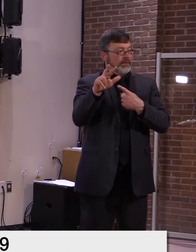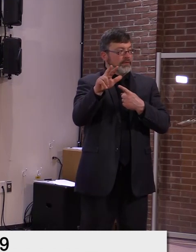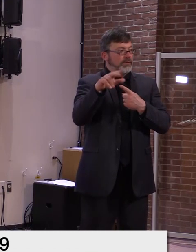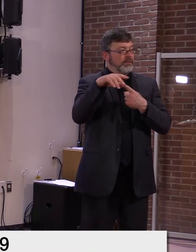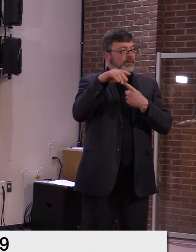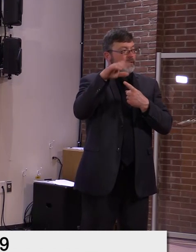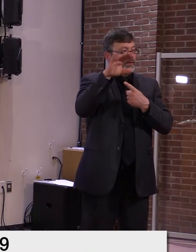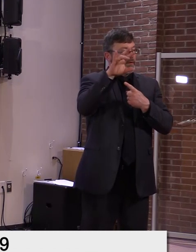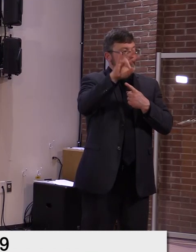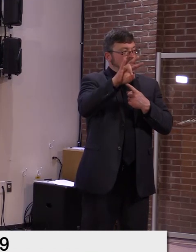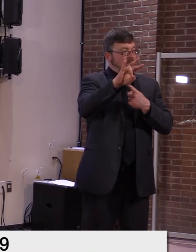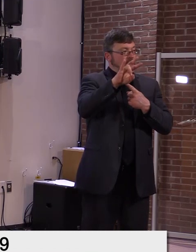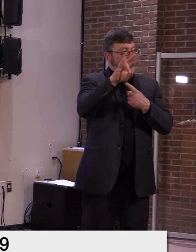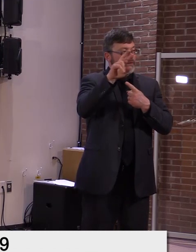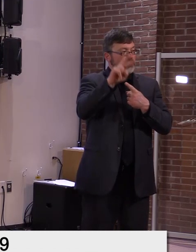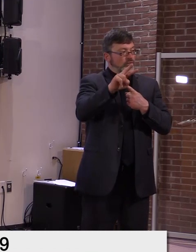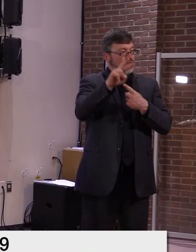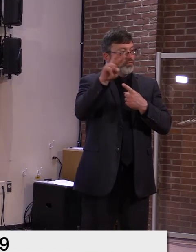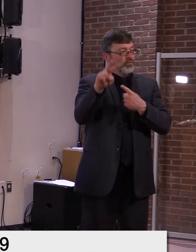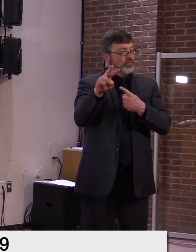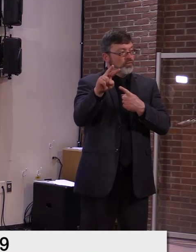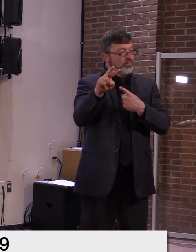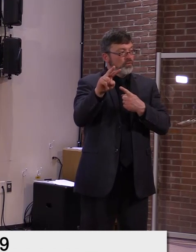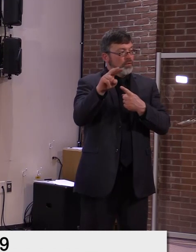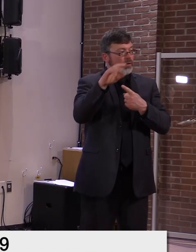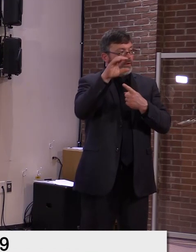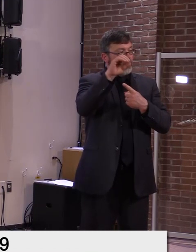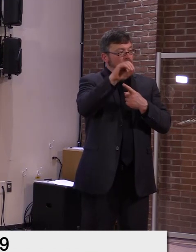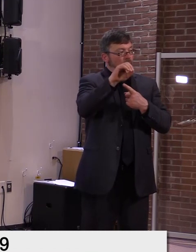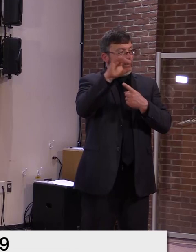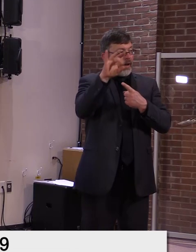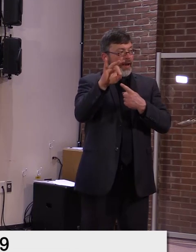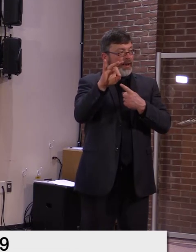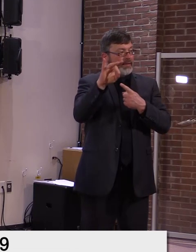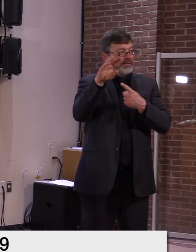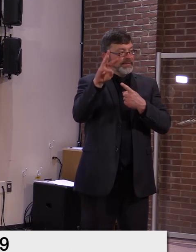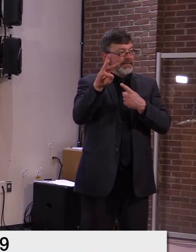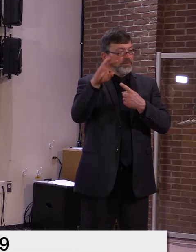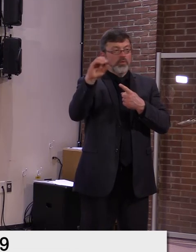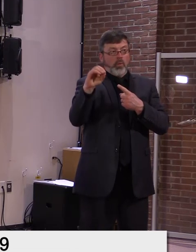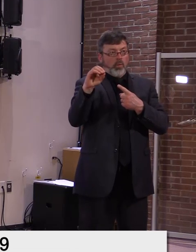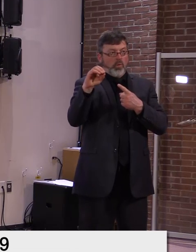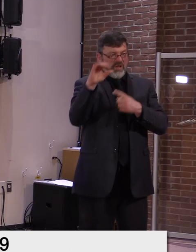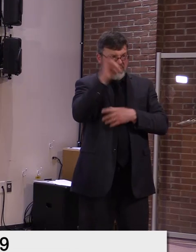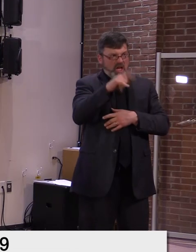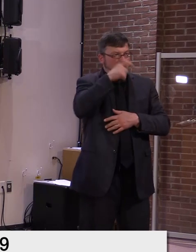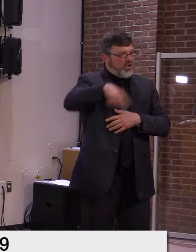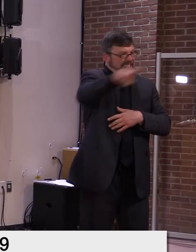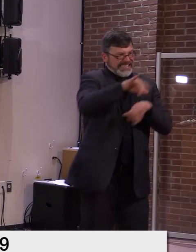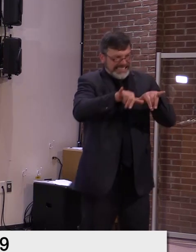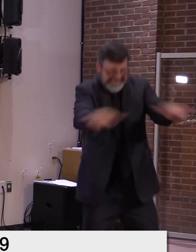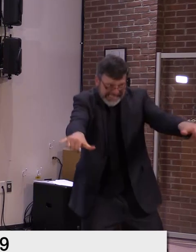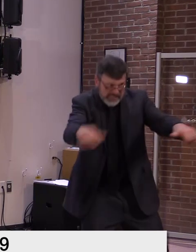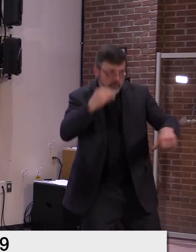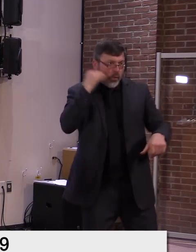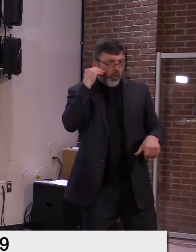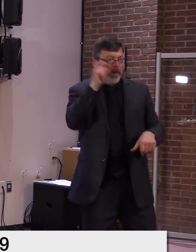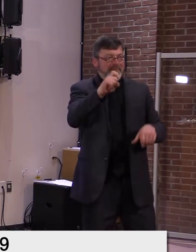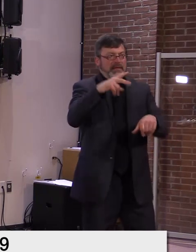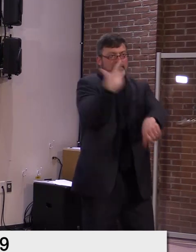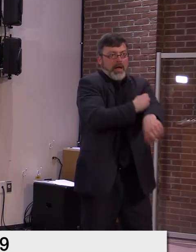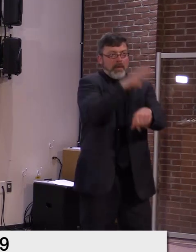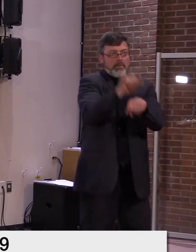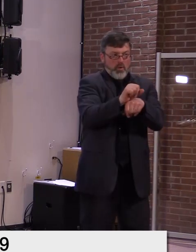833-722-0860, Monday through Friday from 8:30 to 4:30 for an appointment. And a